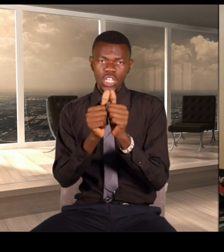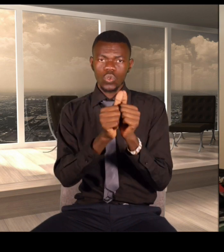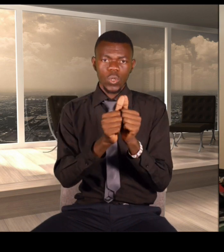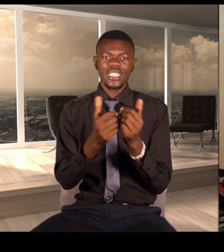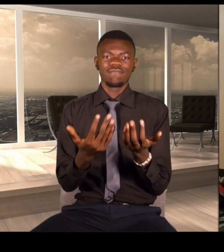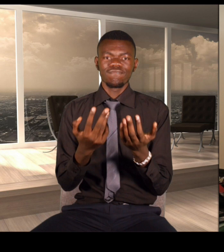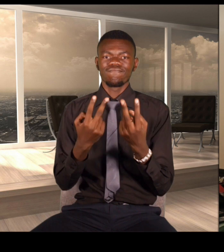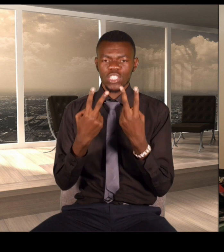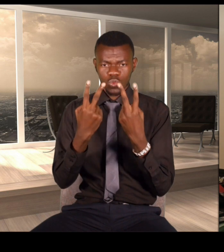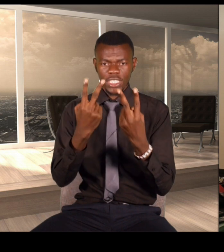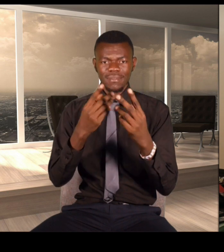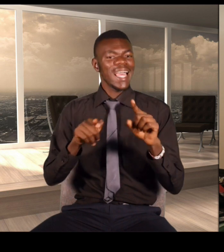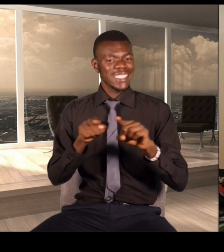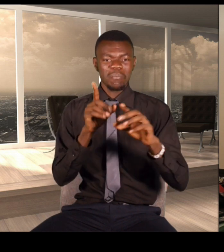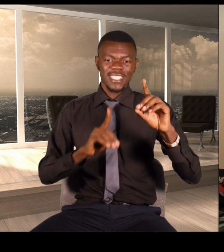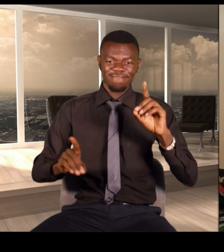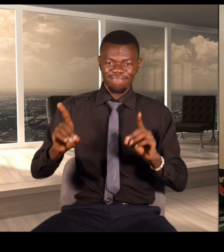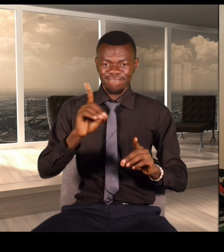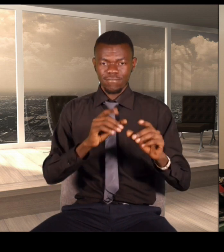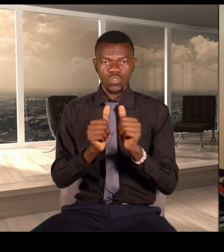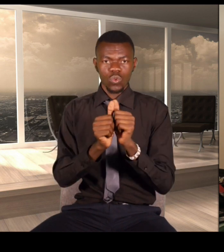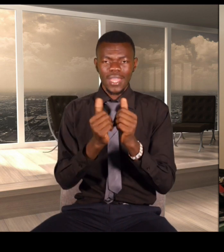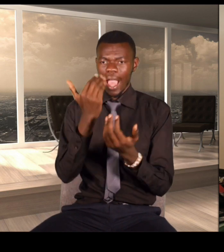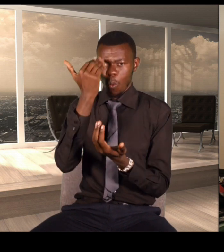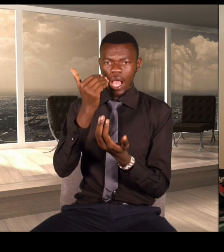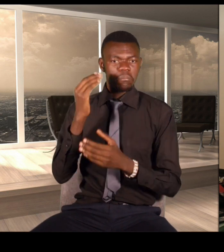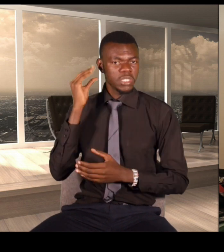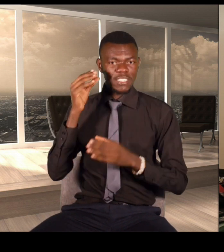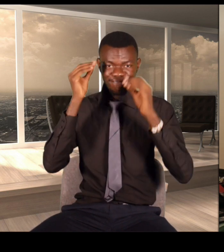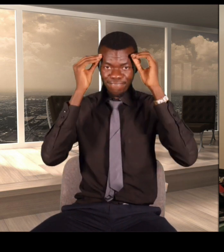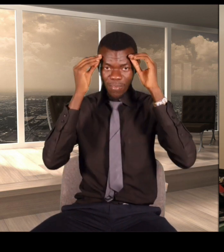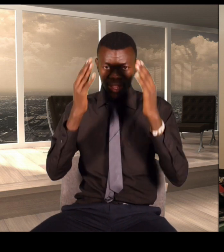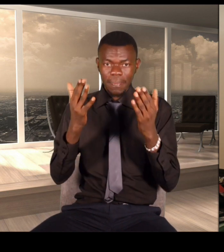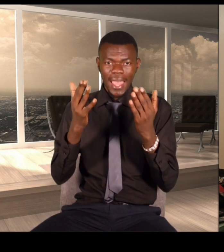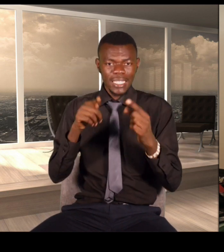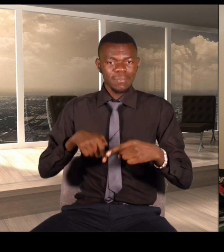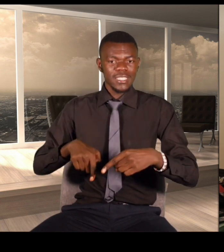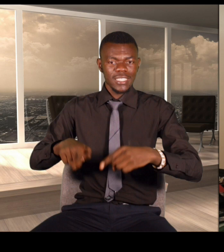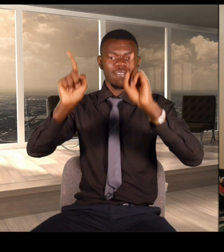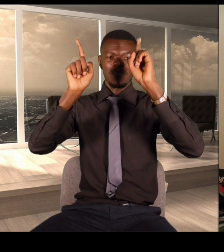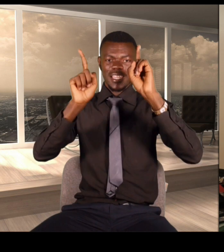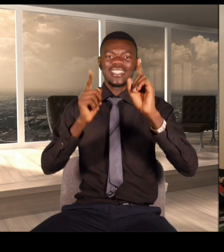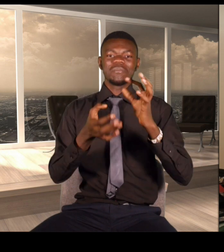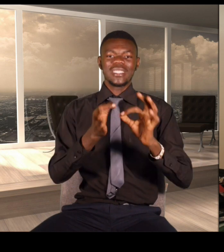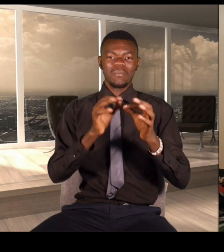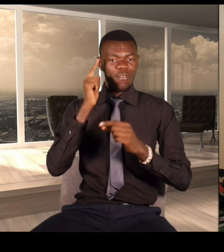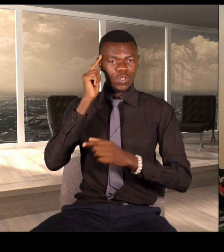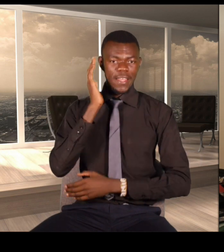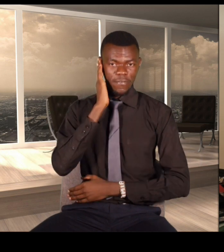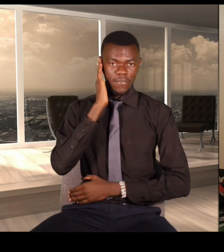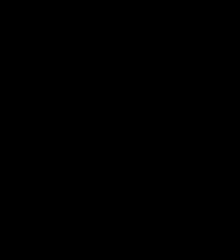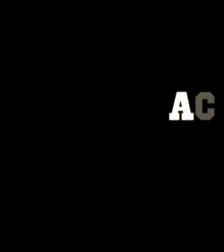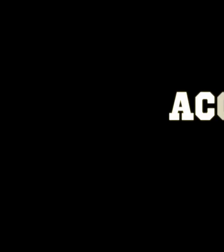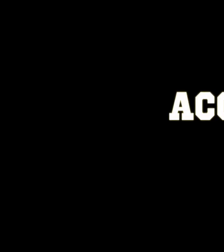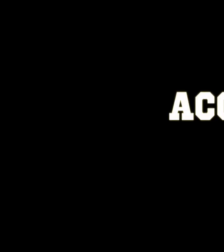together, they dance even together, because the hearing students take it upon them to interpret for